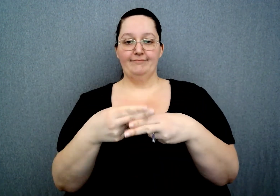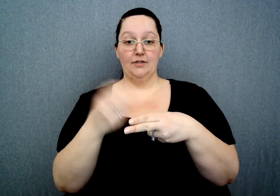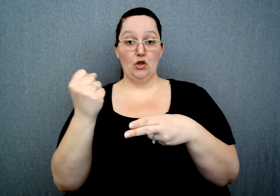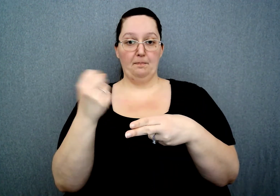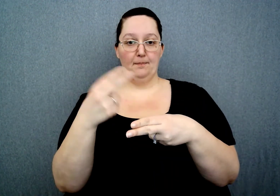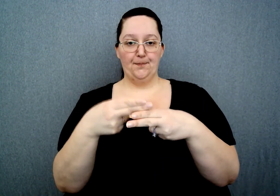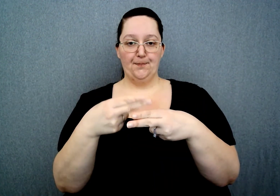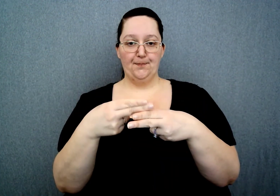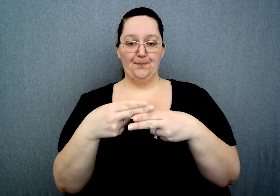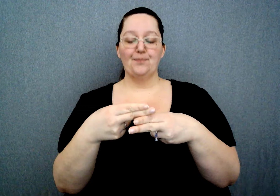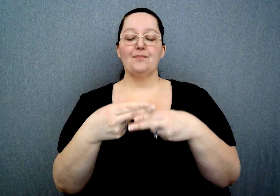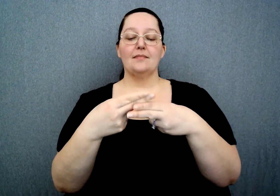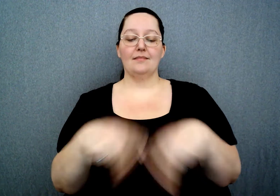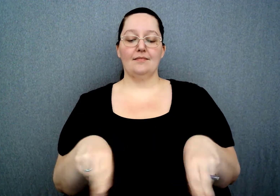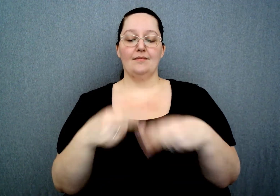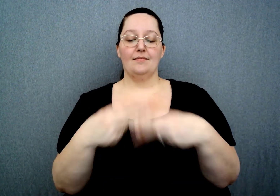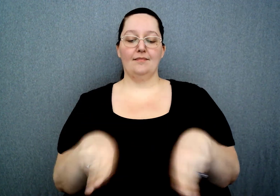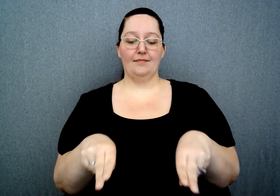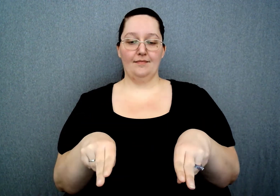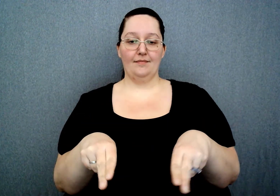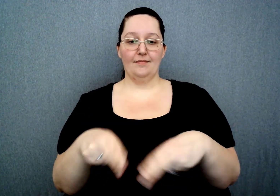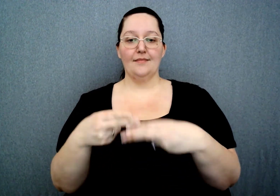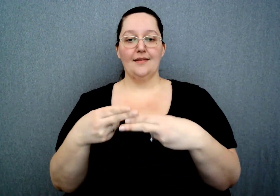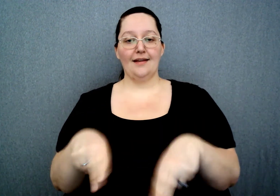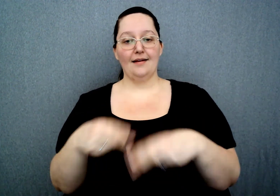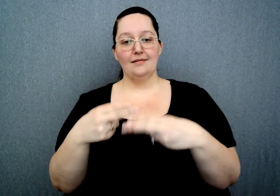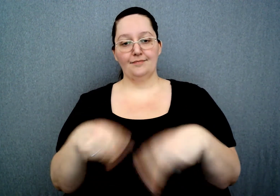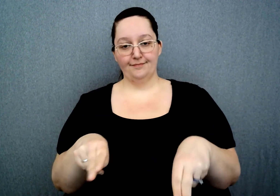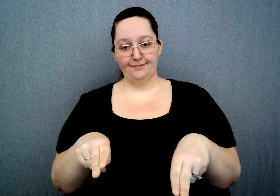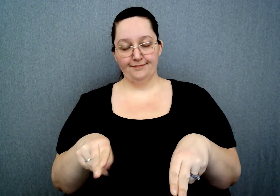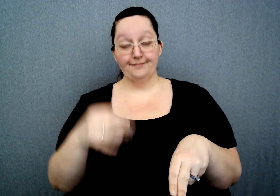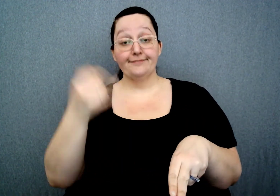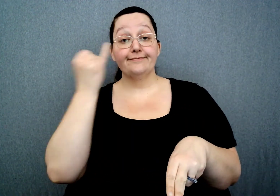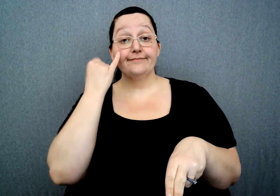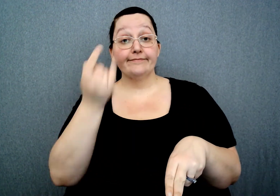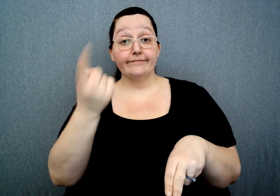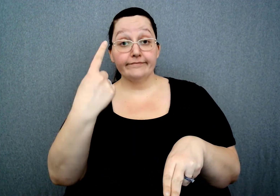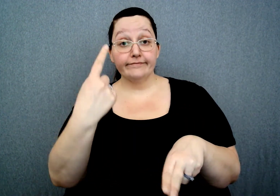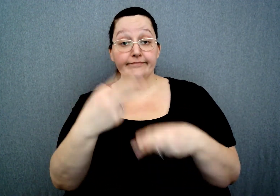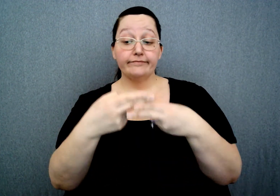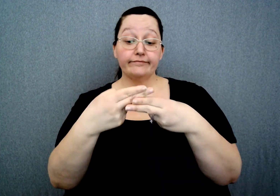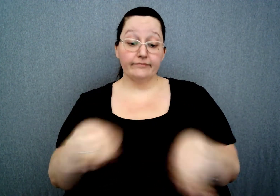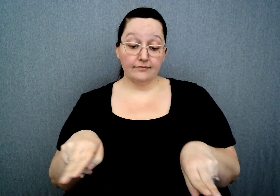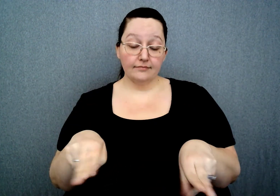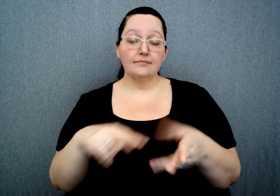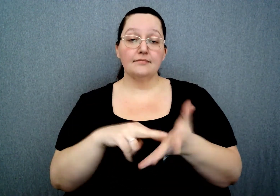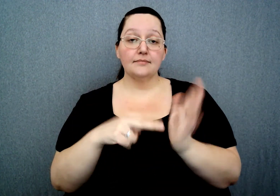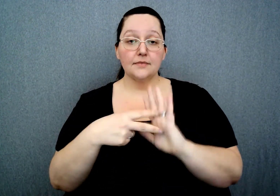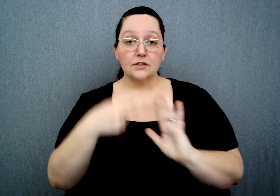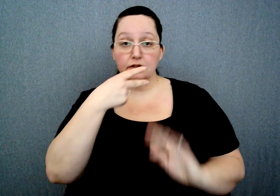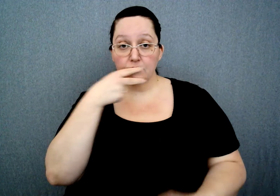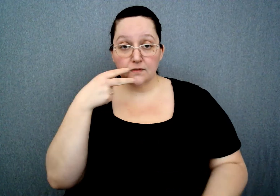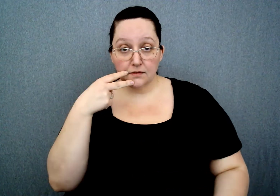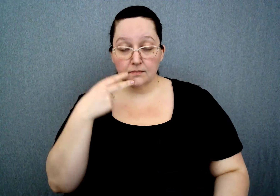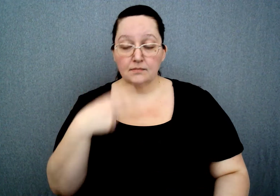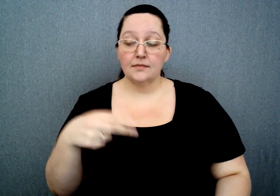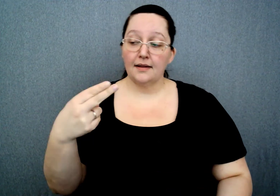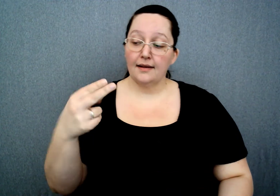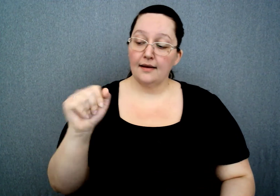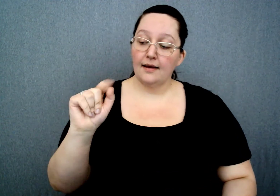You're going to have 2 U's, your dominant's on top, and then you chop down twice. If you only do it once, that means the verb,